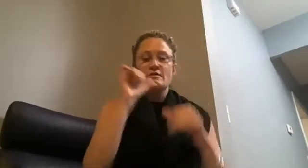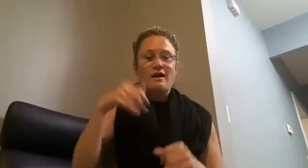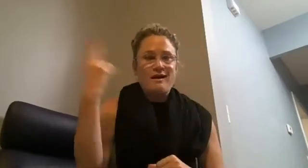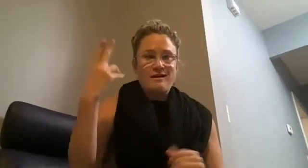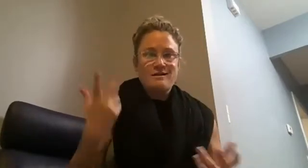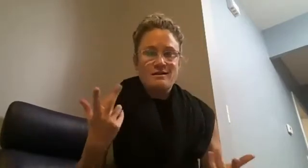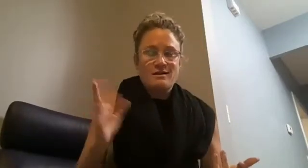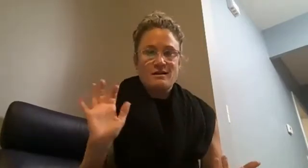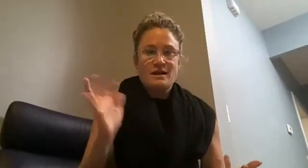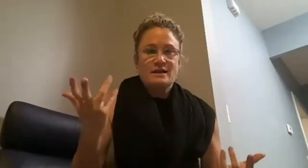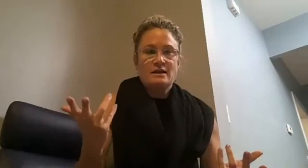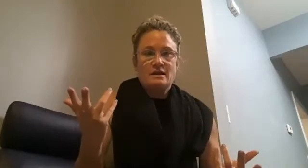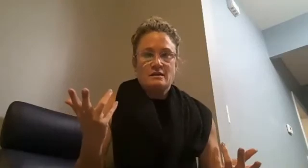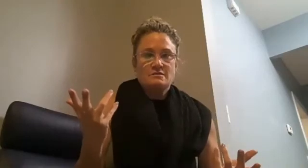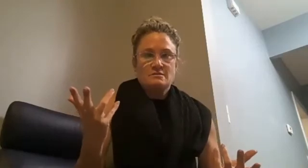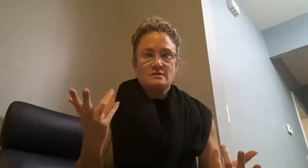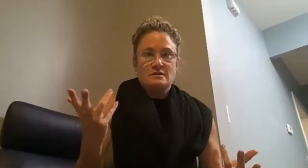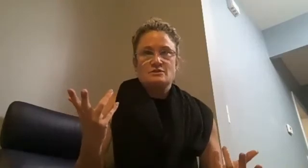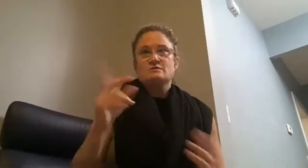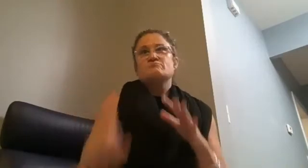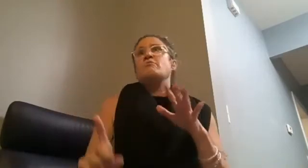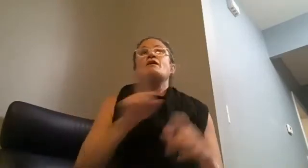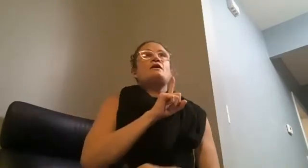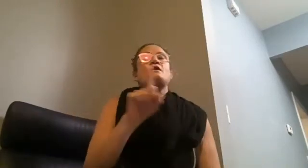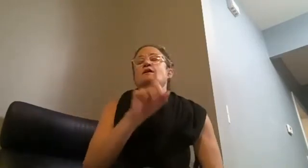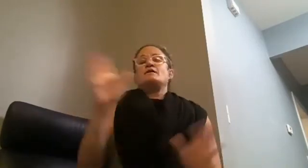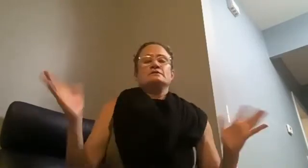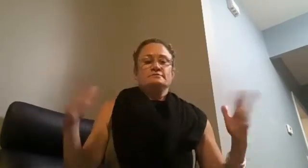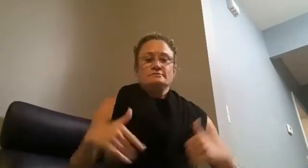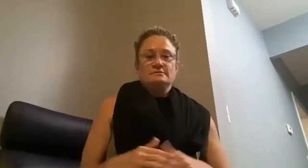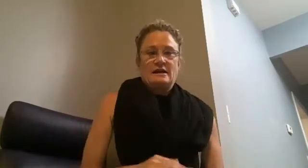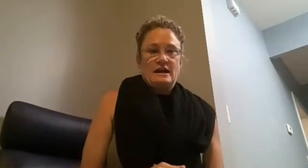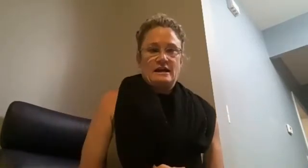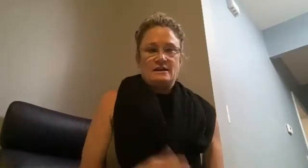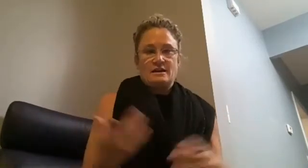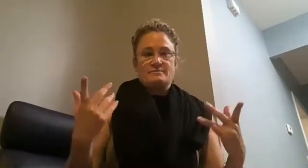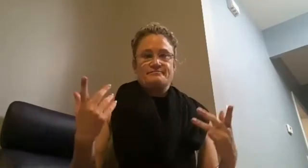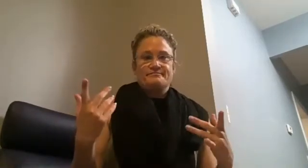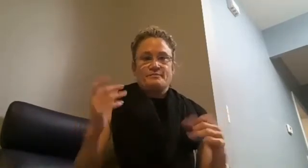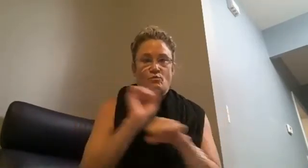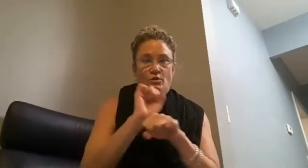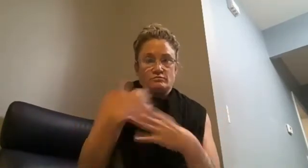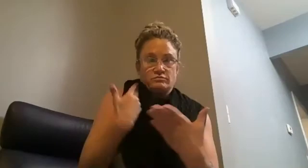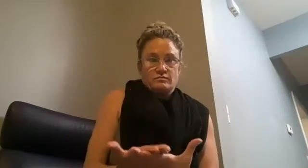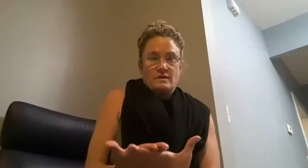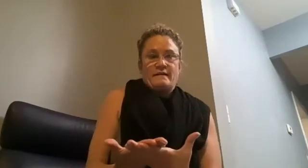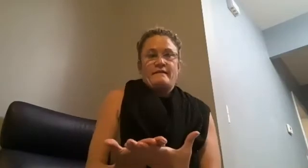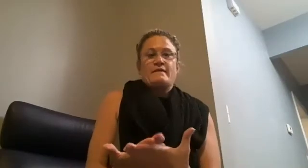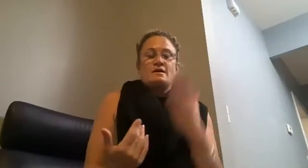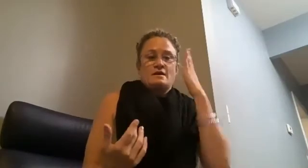of simultaneously existing in a completely different reality. And I came into work this one time, and I was doing this thing where it was like I felt that the